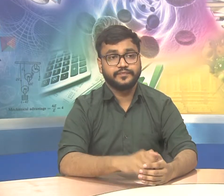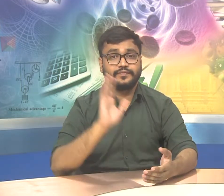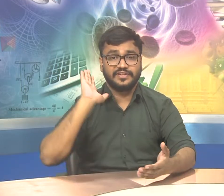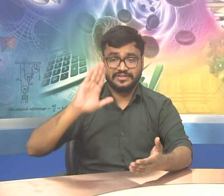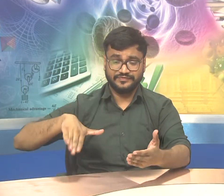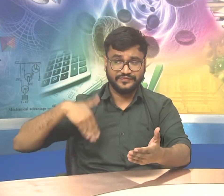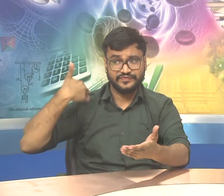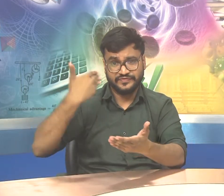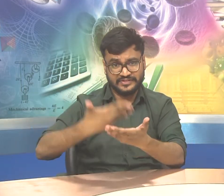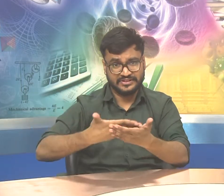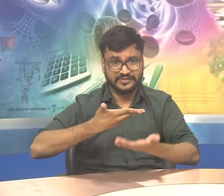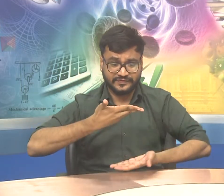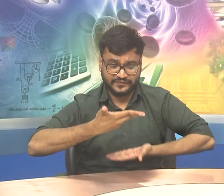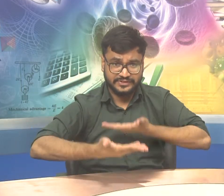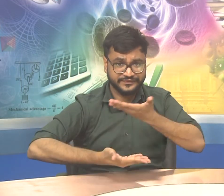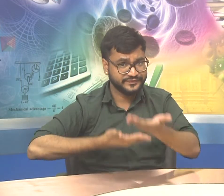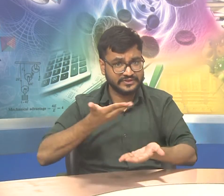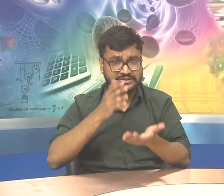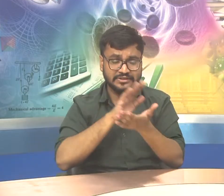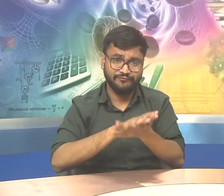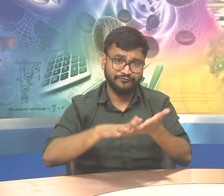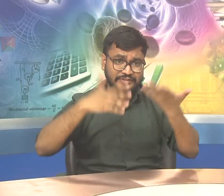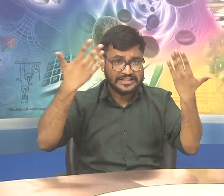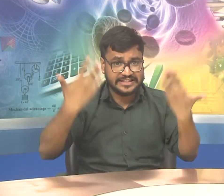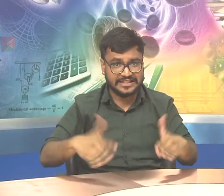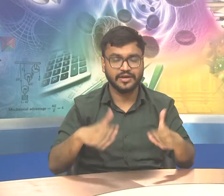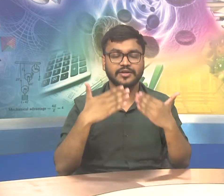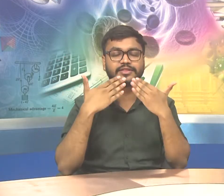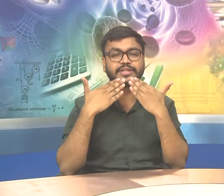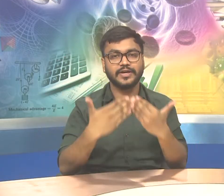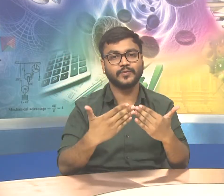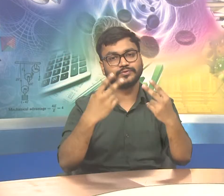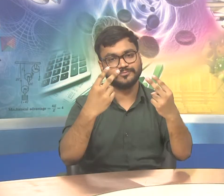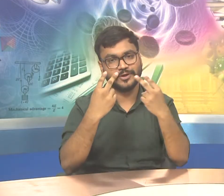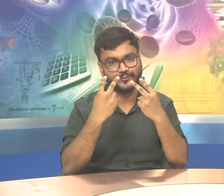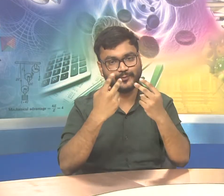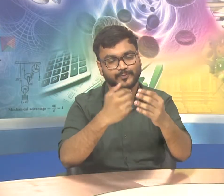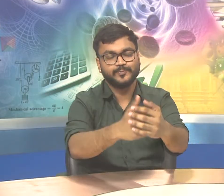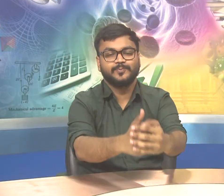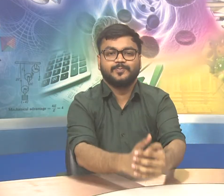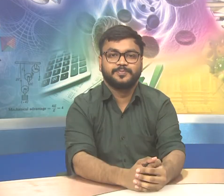We have completed our lesson, and thank you for paying attention.